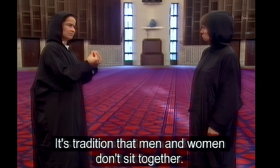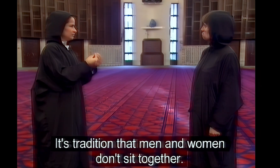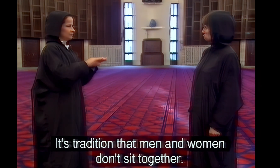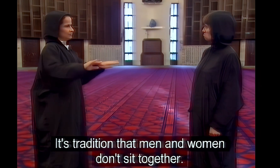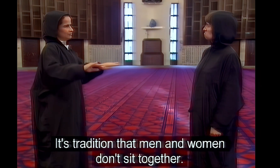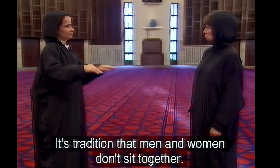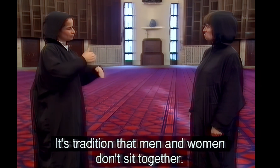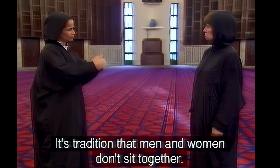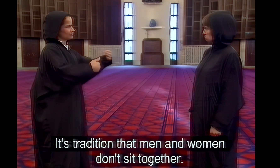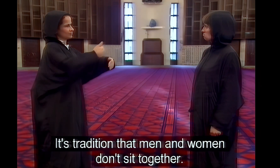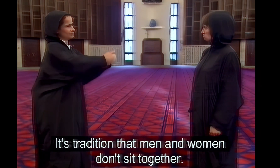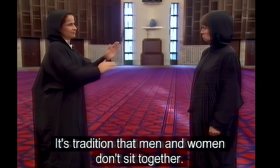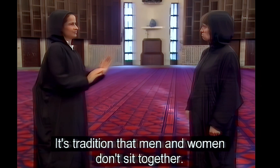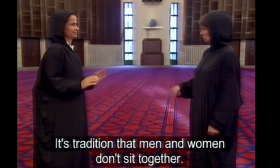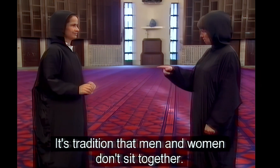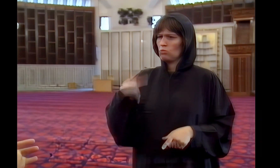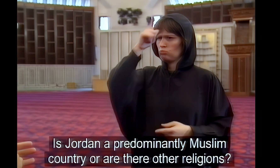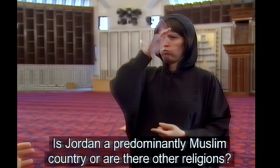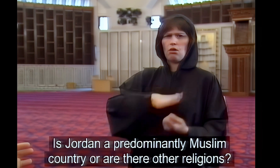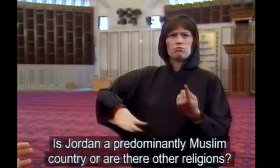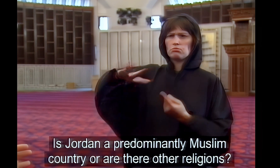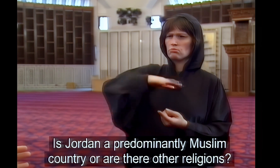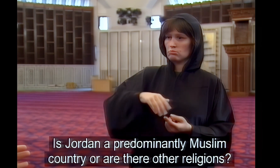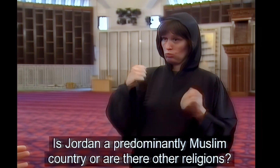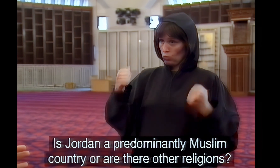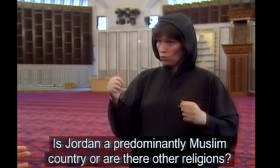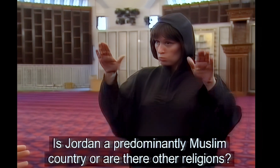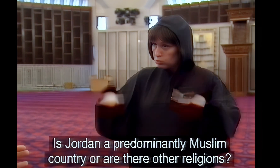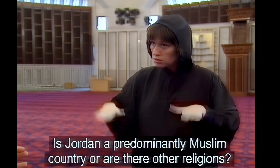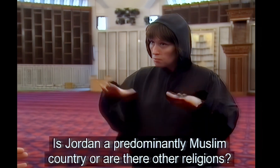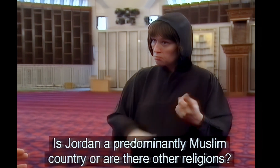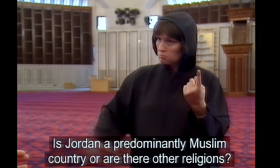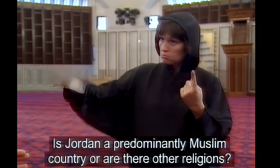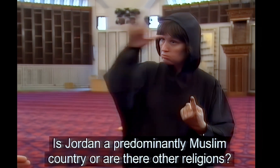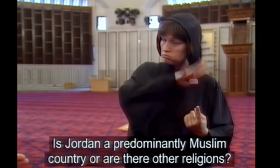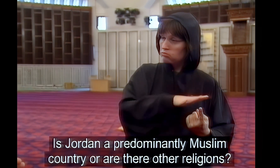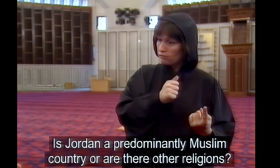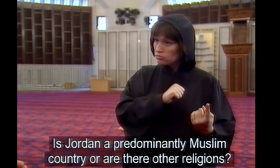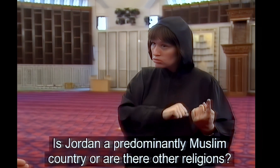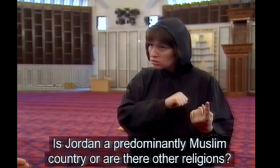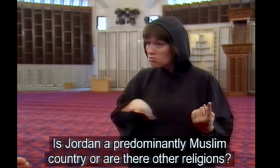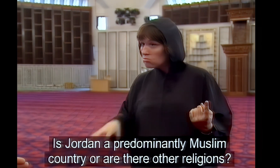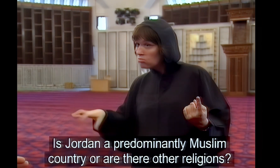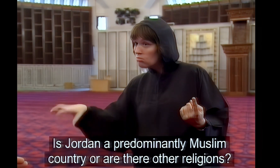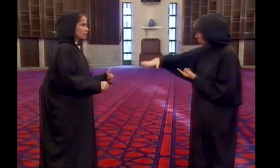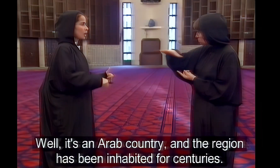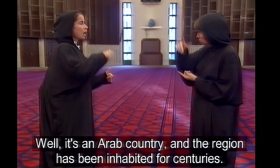women don't sit together, and that's how it's remained. So is Jordan a predominantly Muslim country then, or are there also Christians and